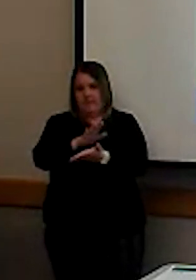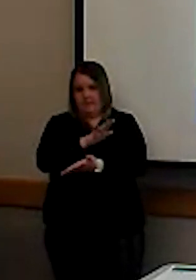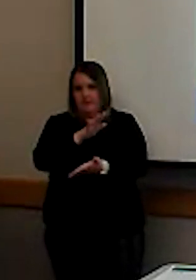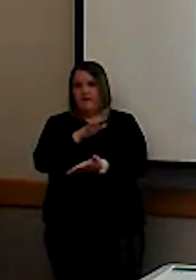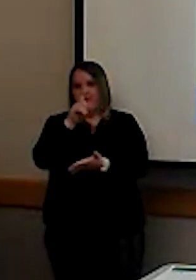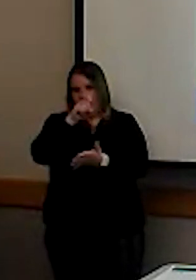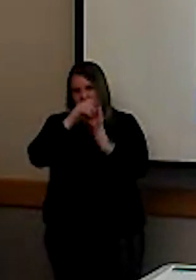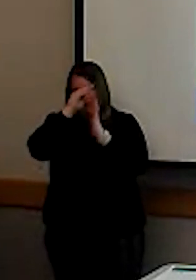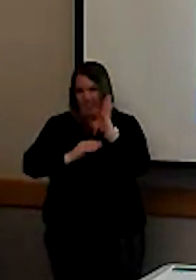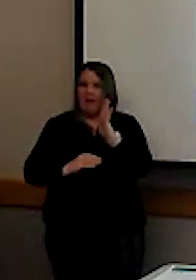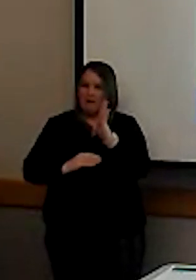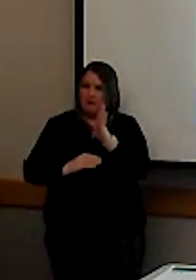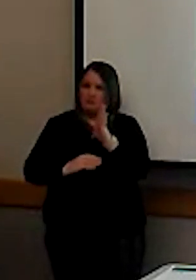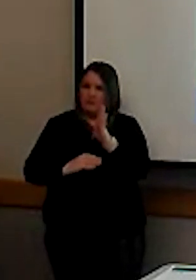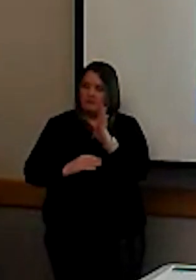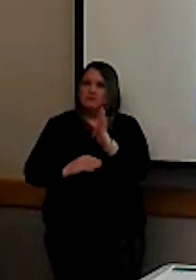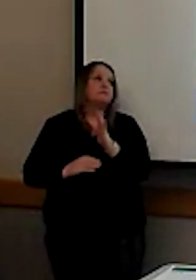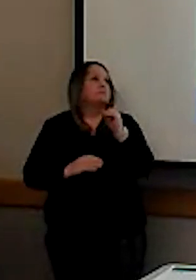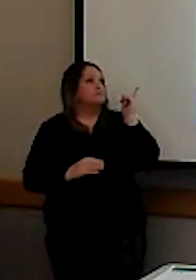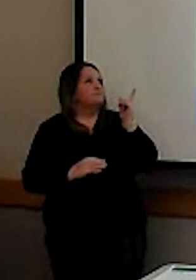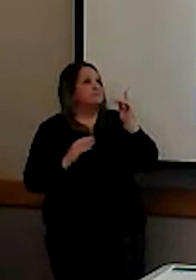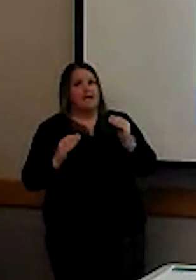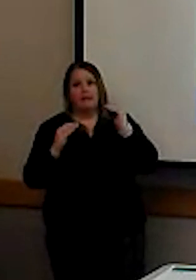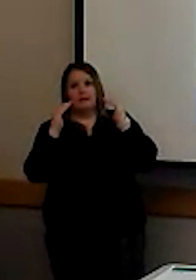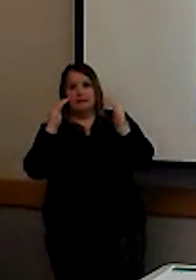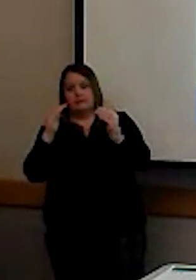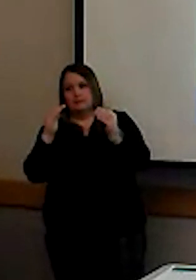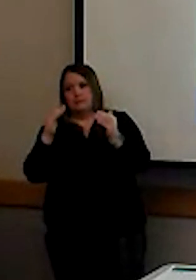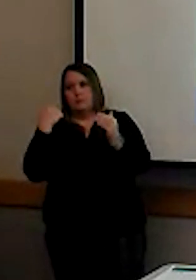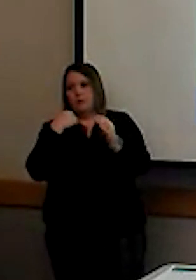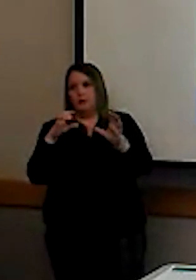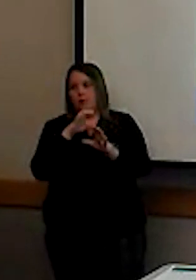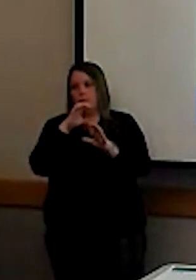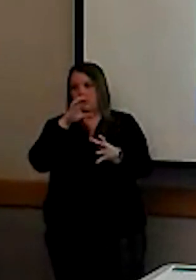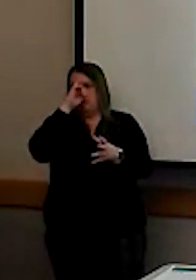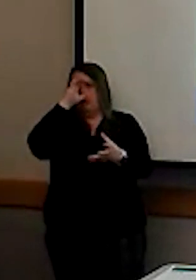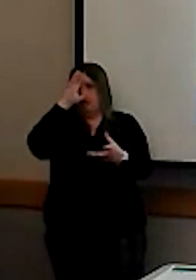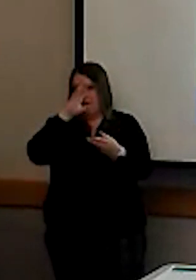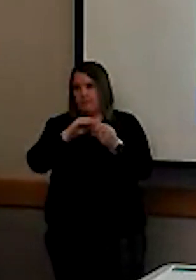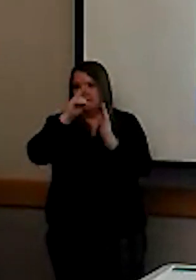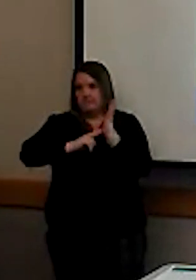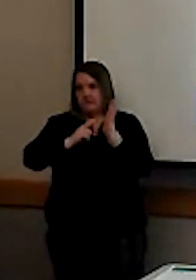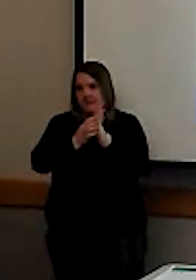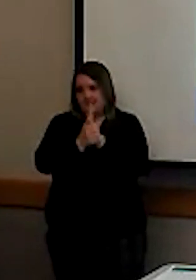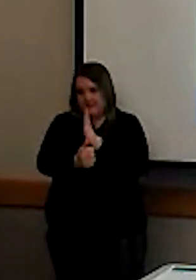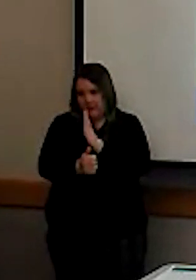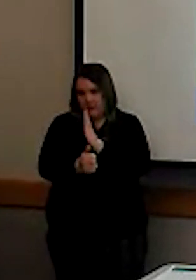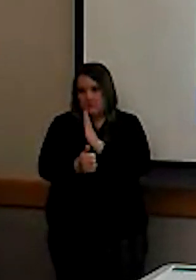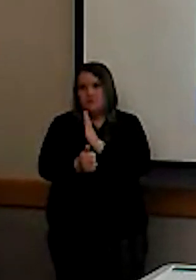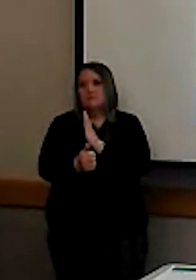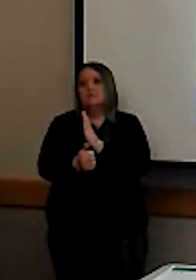that they have to fill out. So this enhances one, we were doing their comprehensive reading skills. So we're doing the